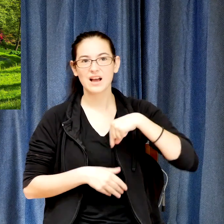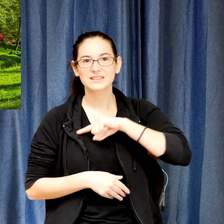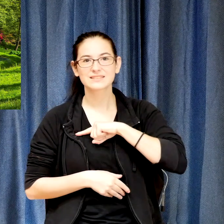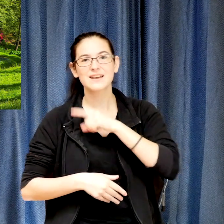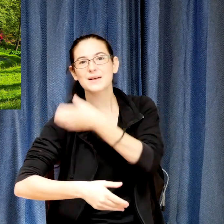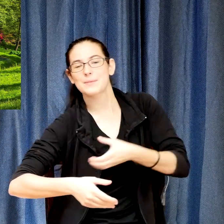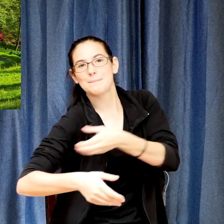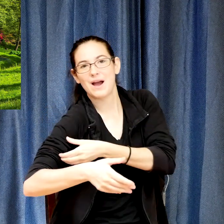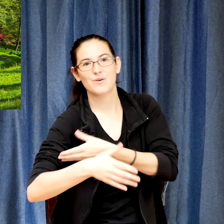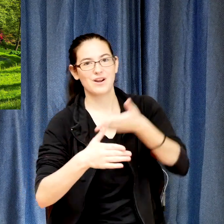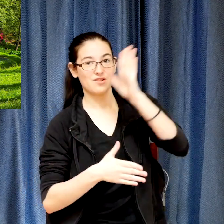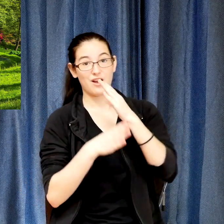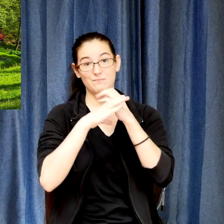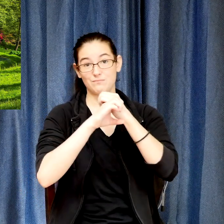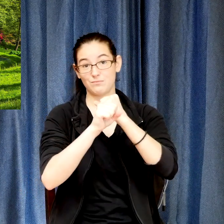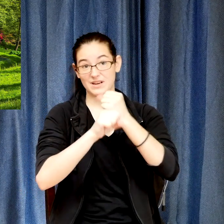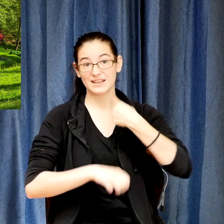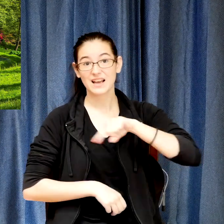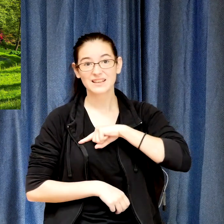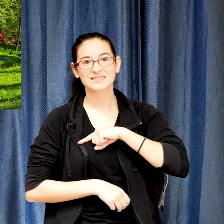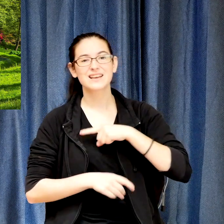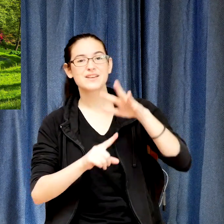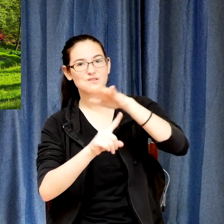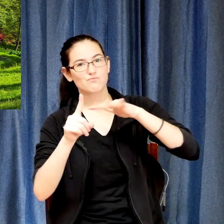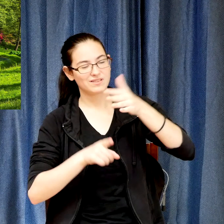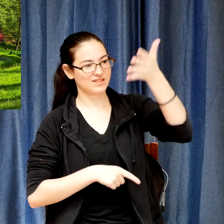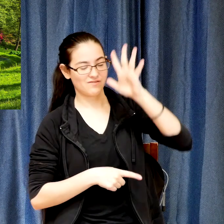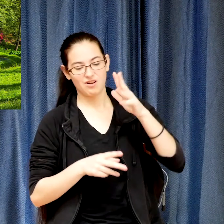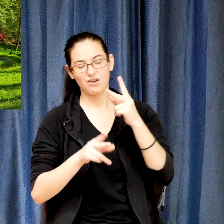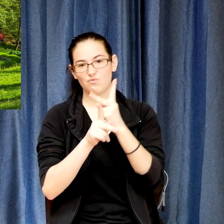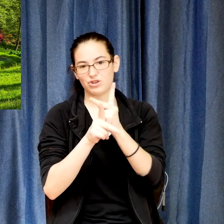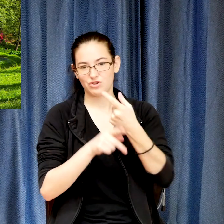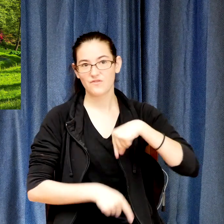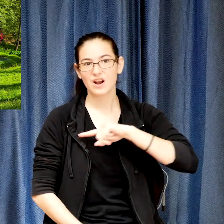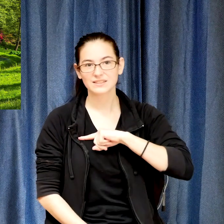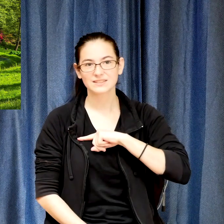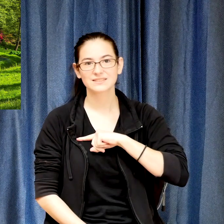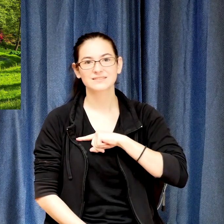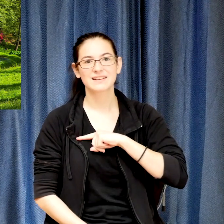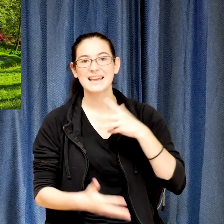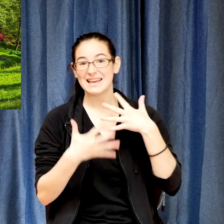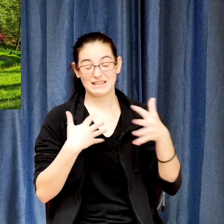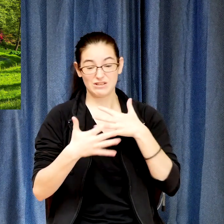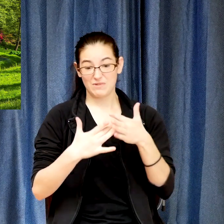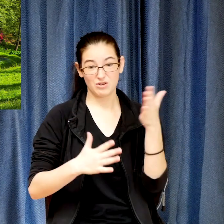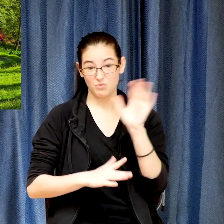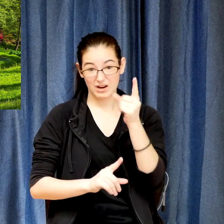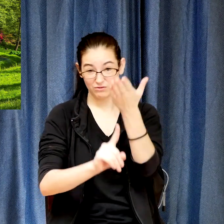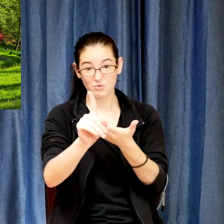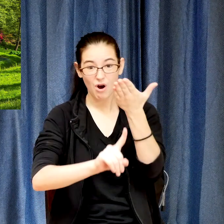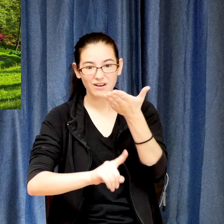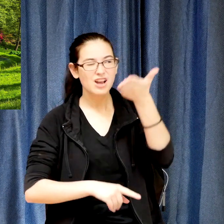The power of God protects us. The presence of God watches over us. Wherever we are,